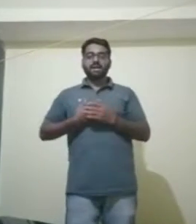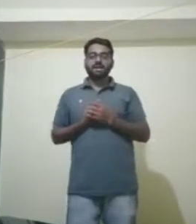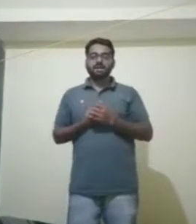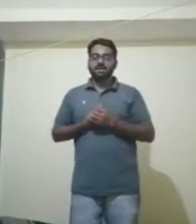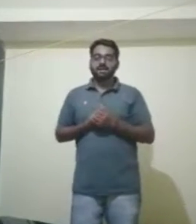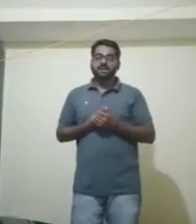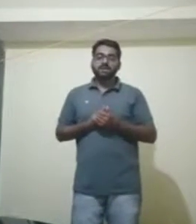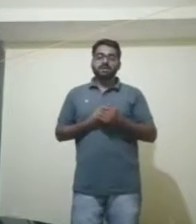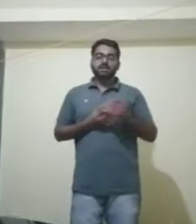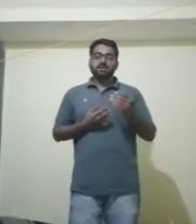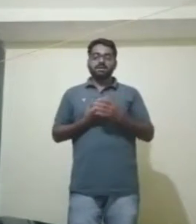carry